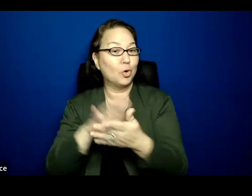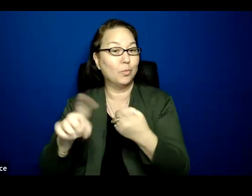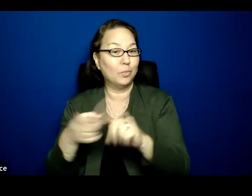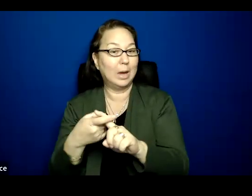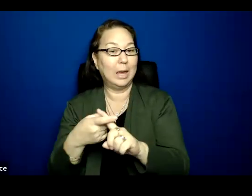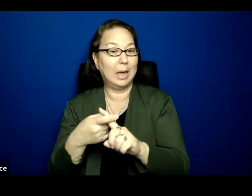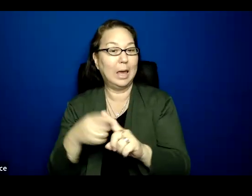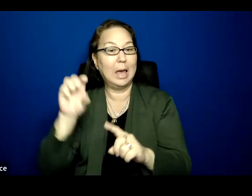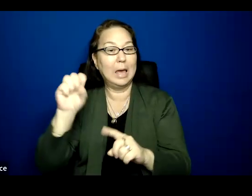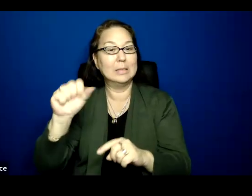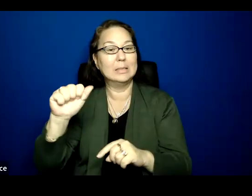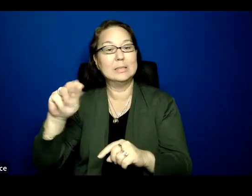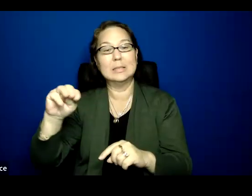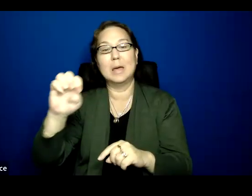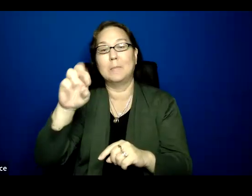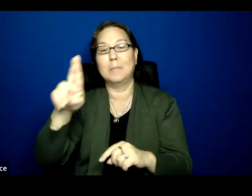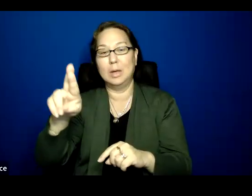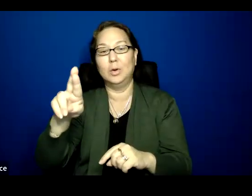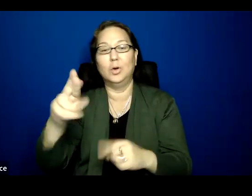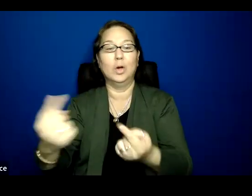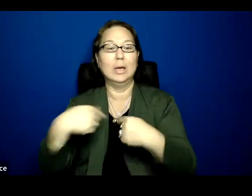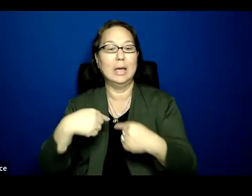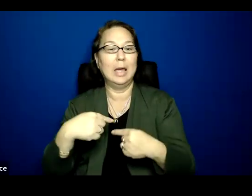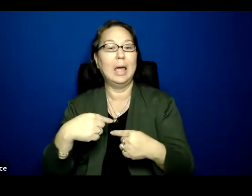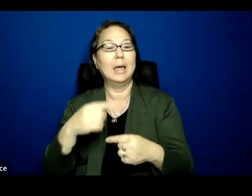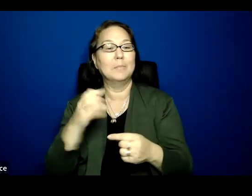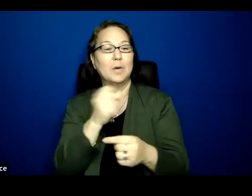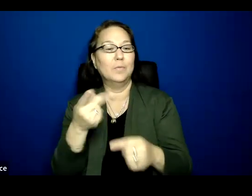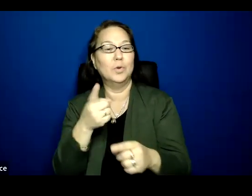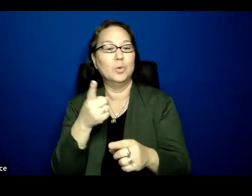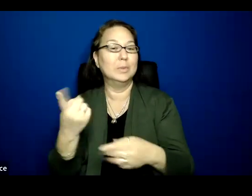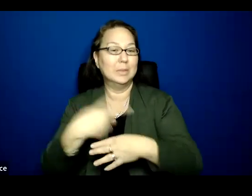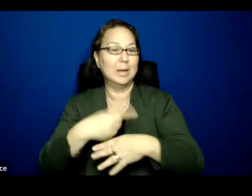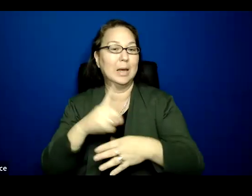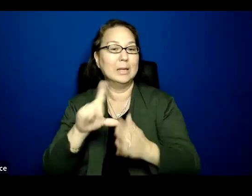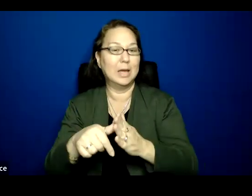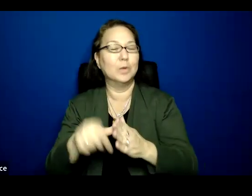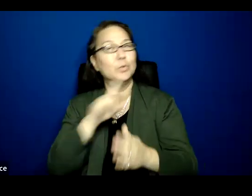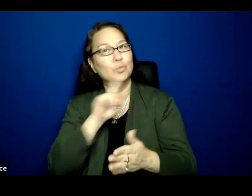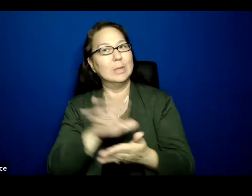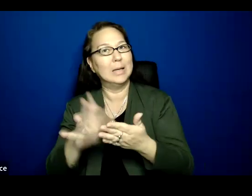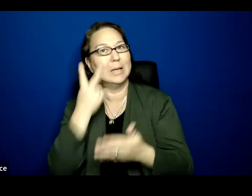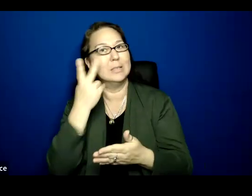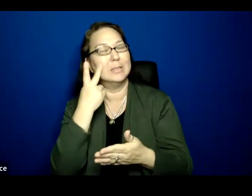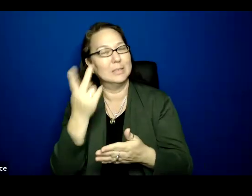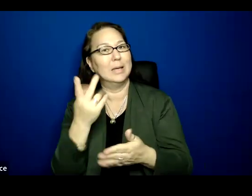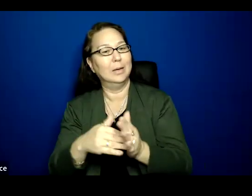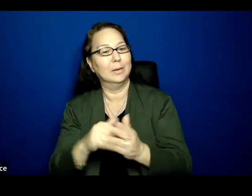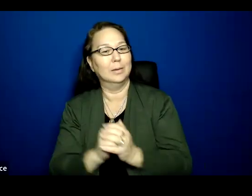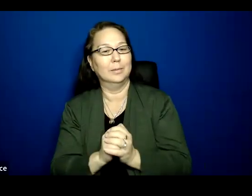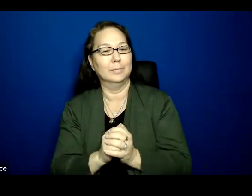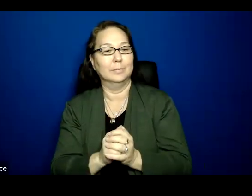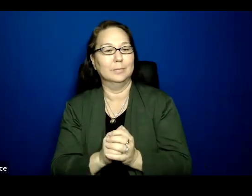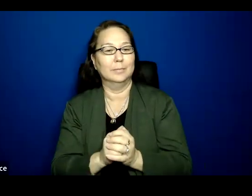nice reuniting with an old friend of mine from my old grade school. And this year, our other old